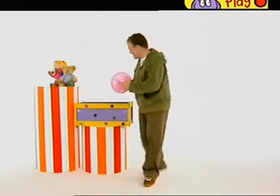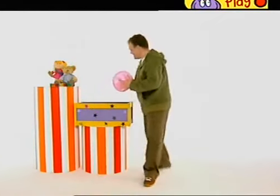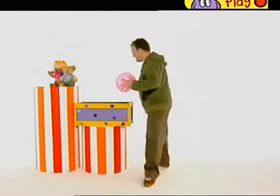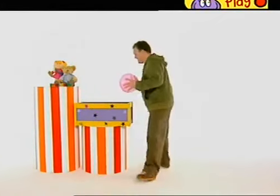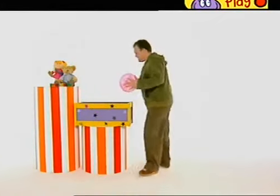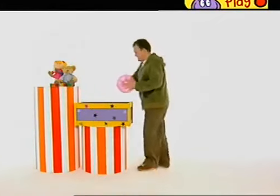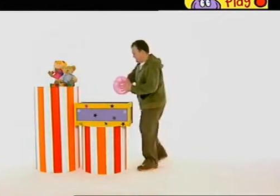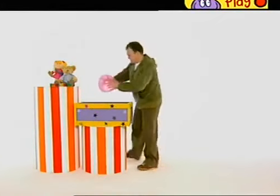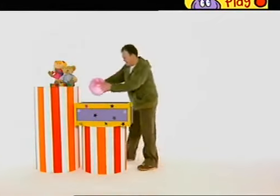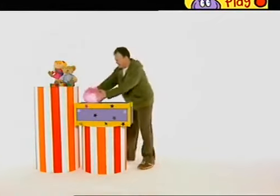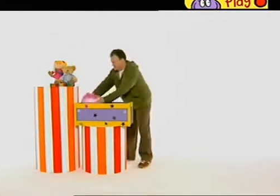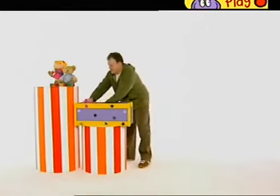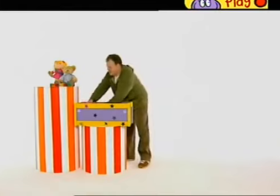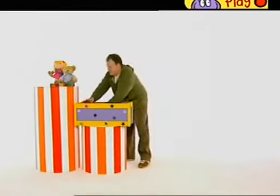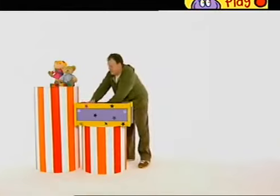toys. That was great fun.